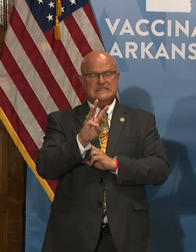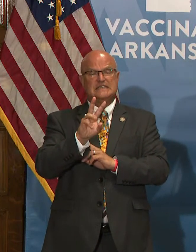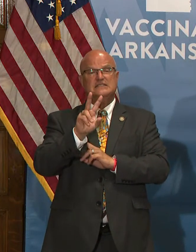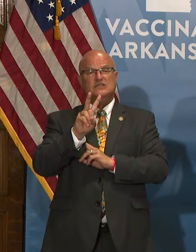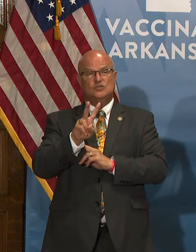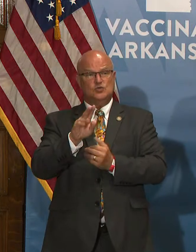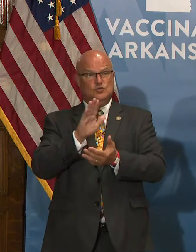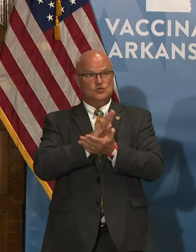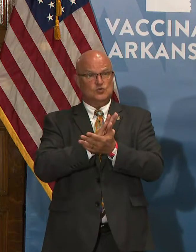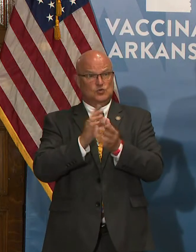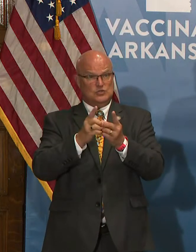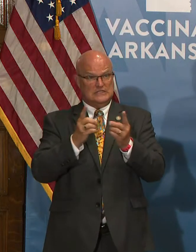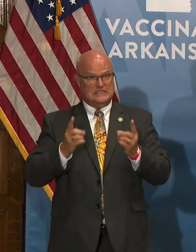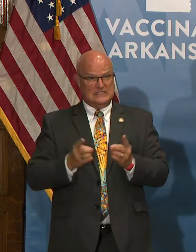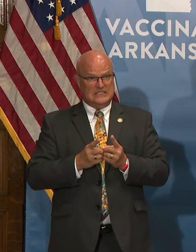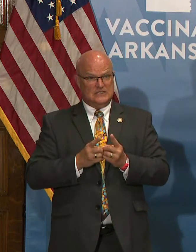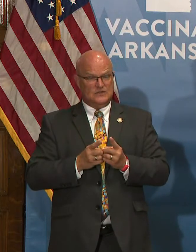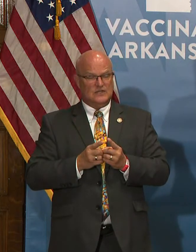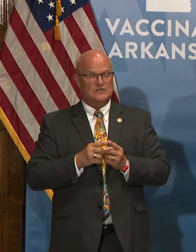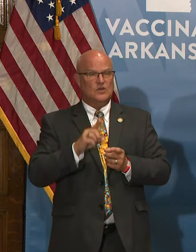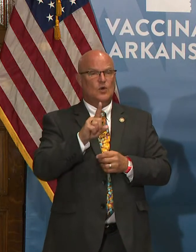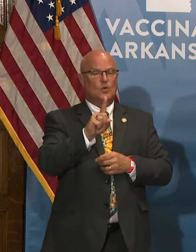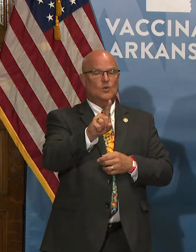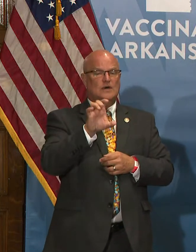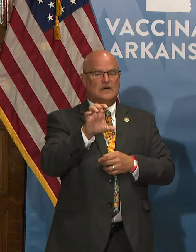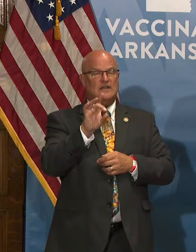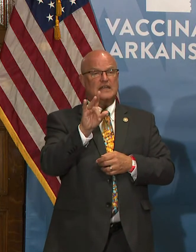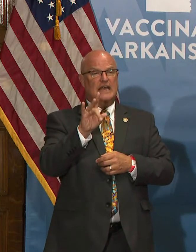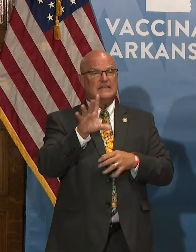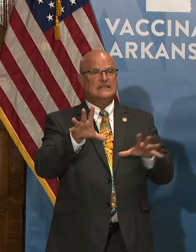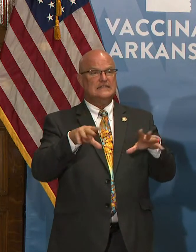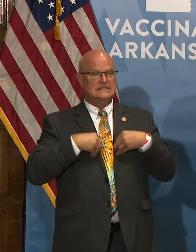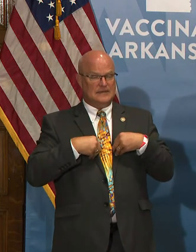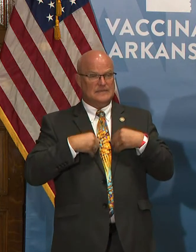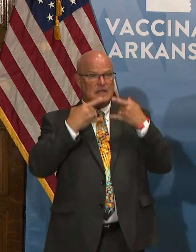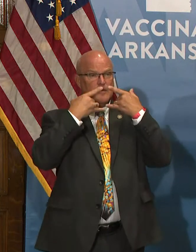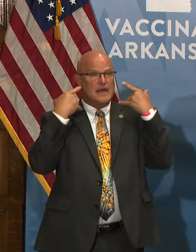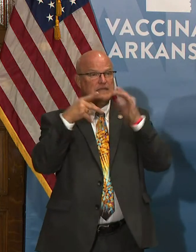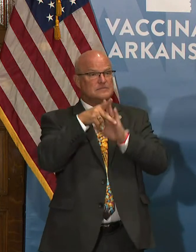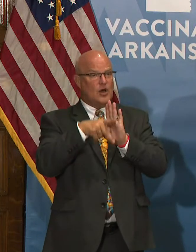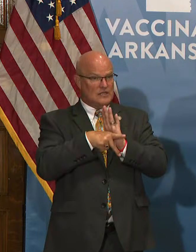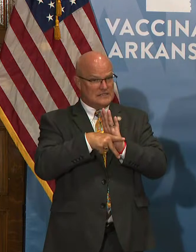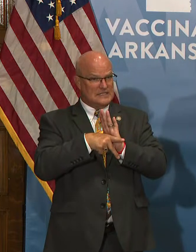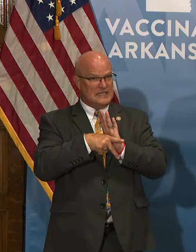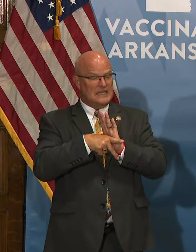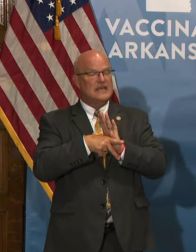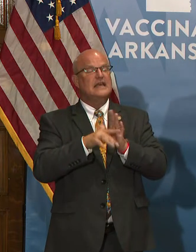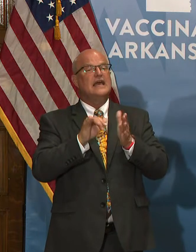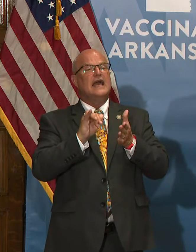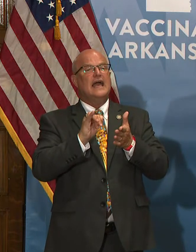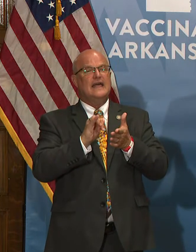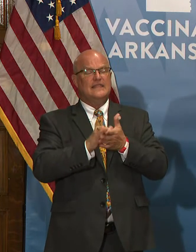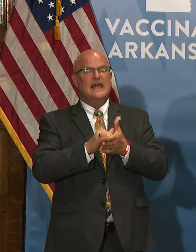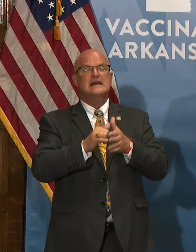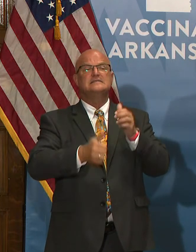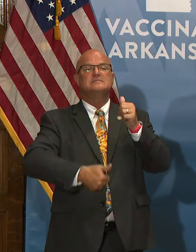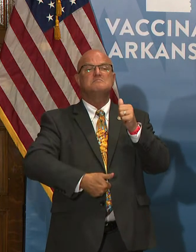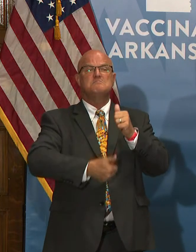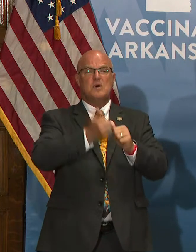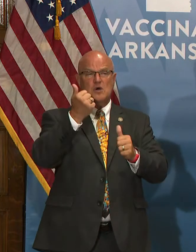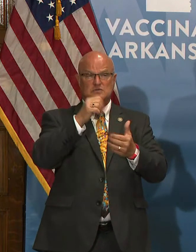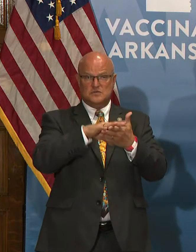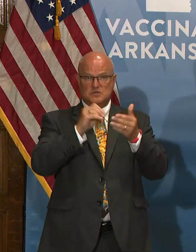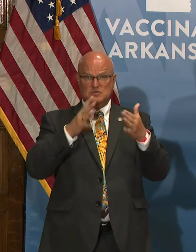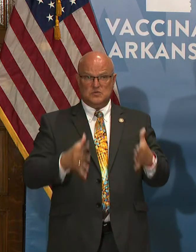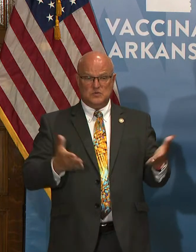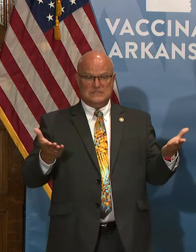262 school districts, 118 have adopted a mask policy, and that covers a majority of the students